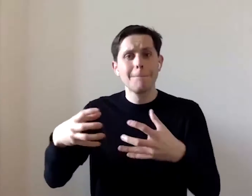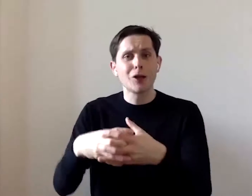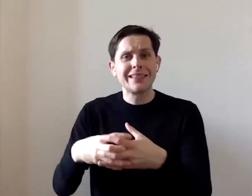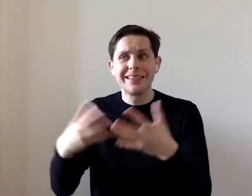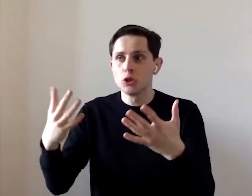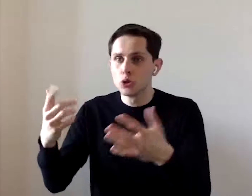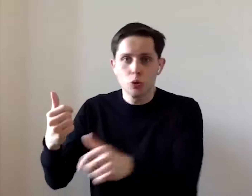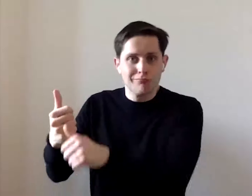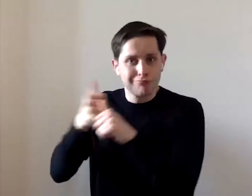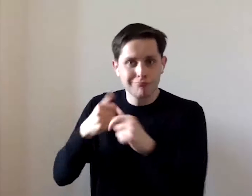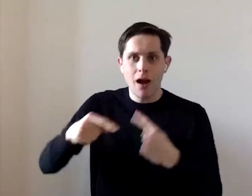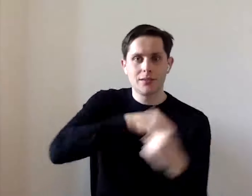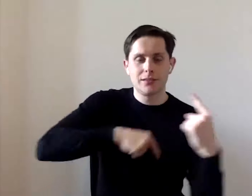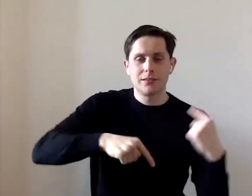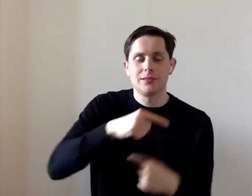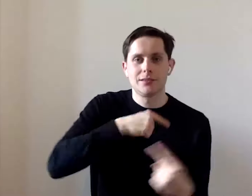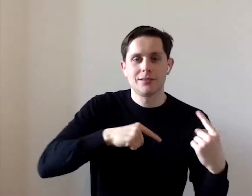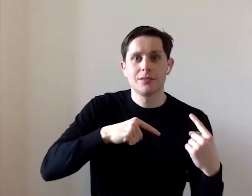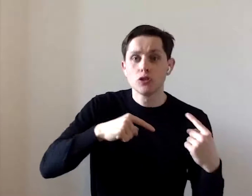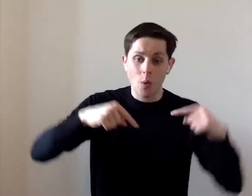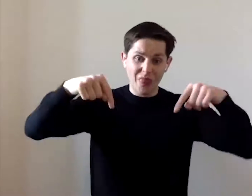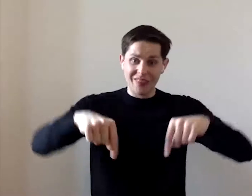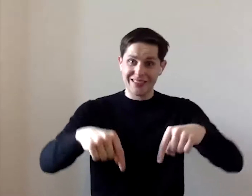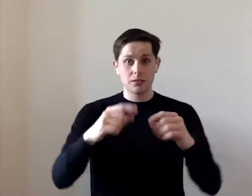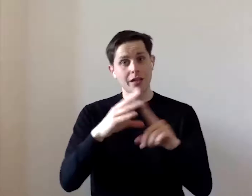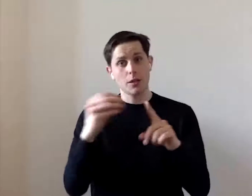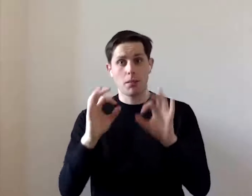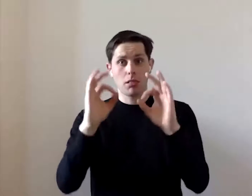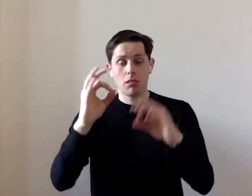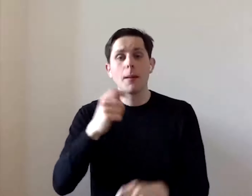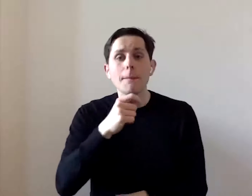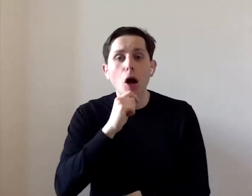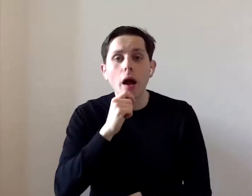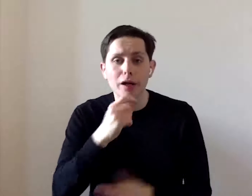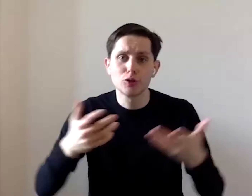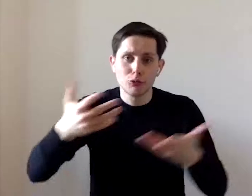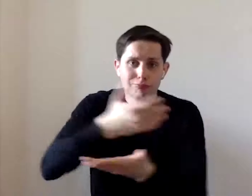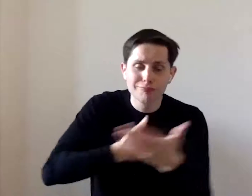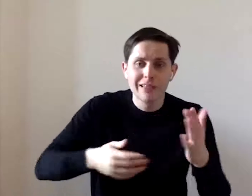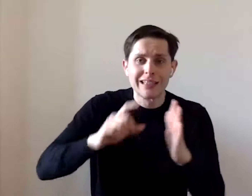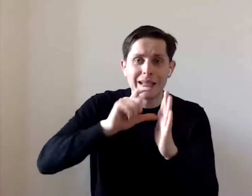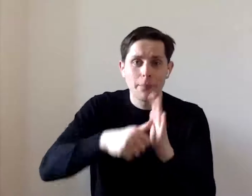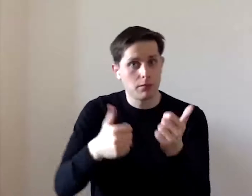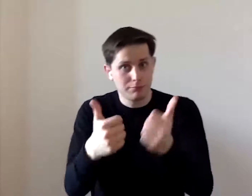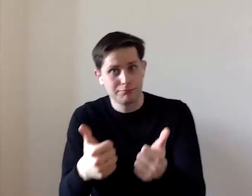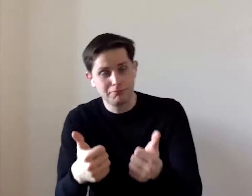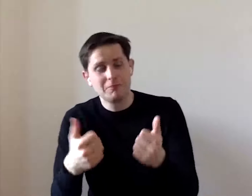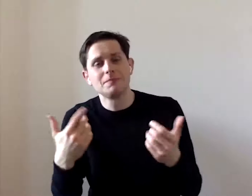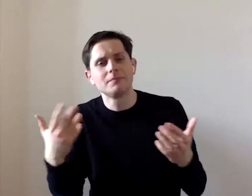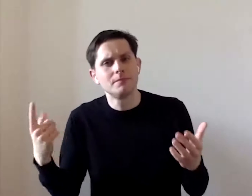And, you know, I think that starts with things like this. I think that starts with creating platforms where you're giving space to disabled people to have these discussions.